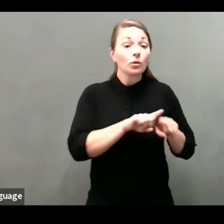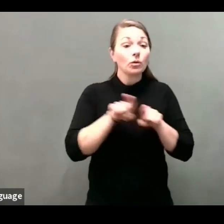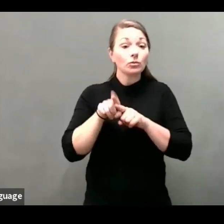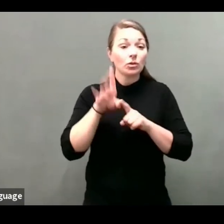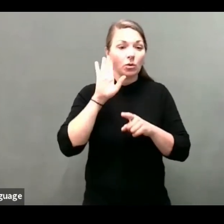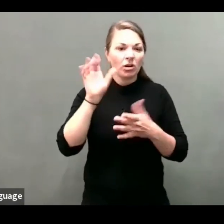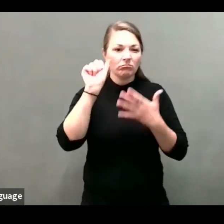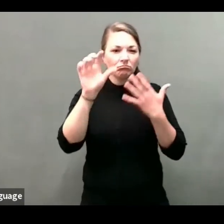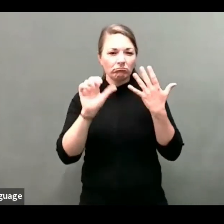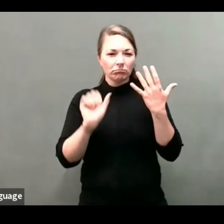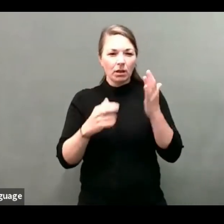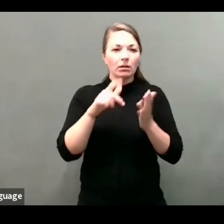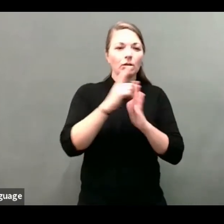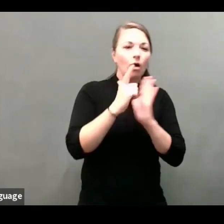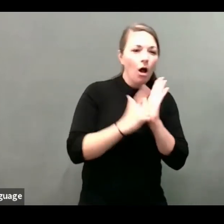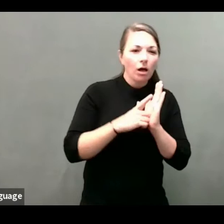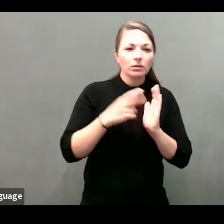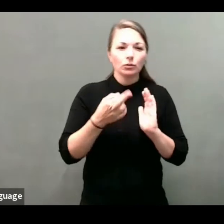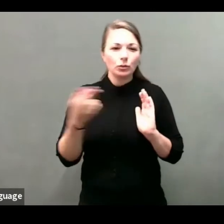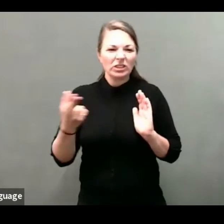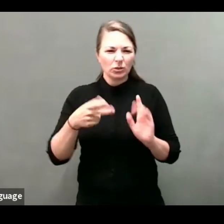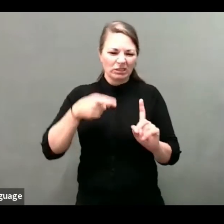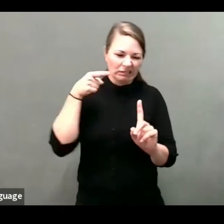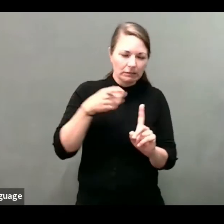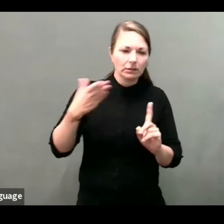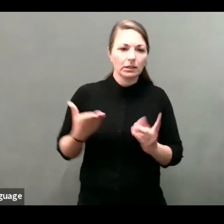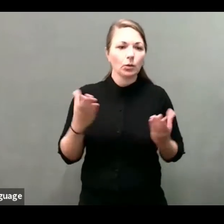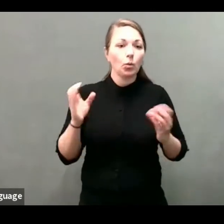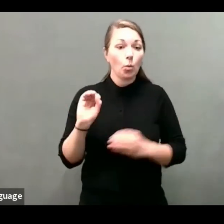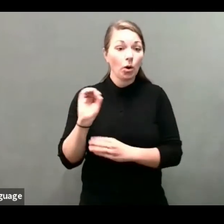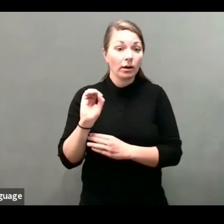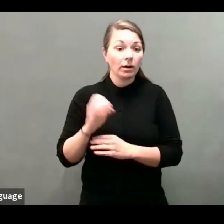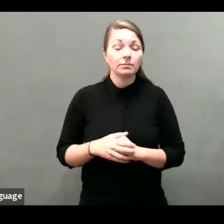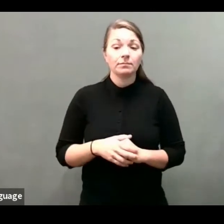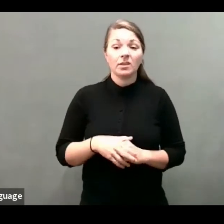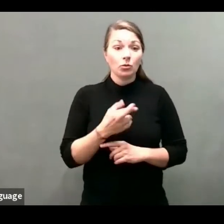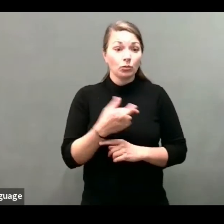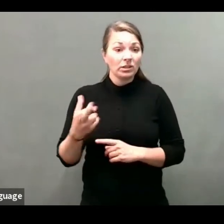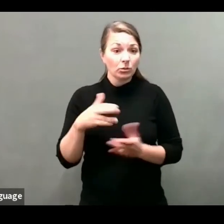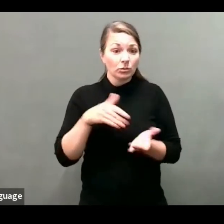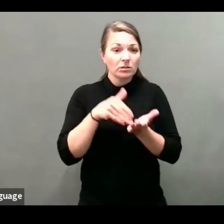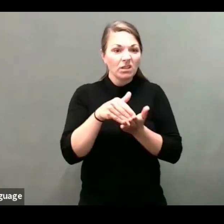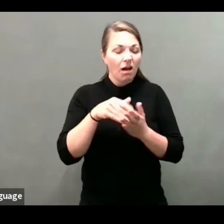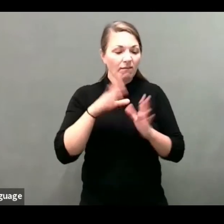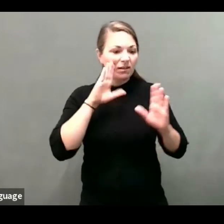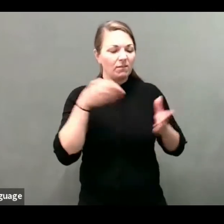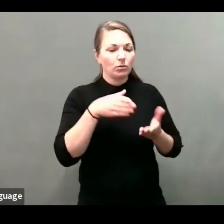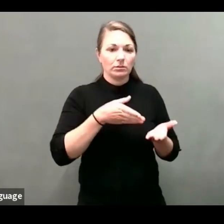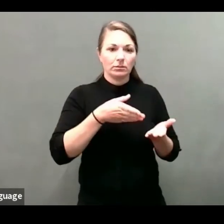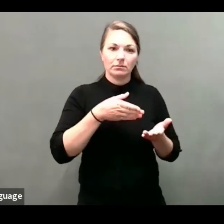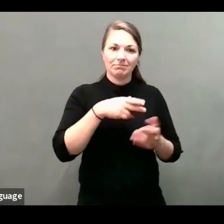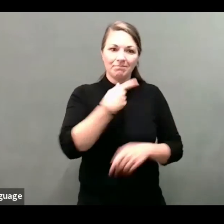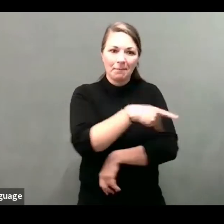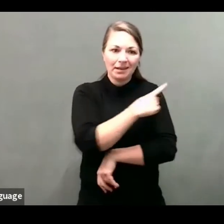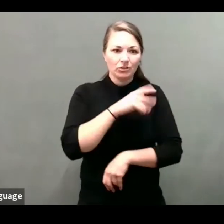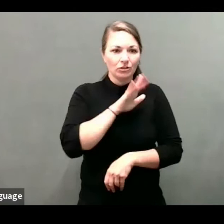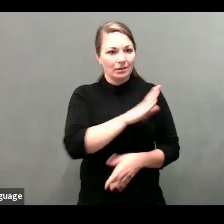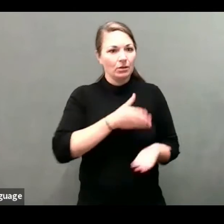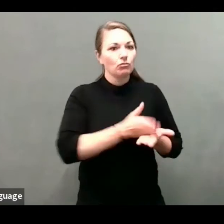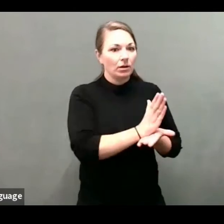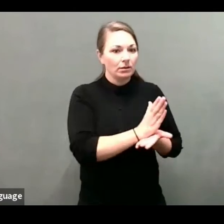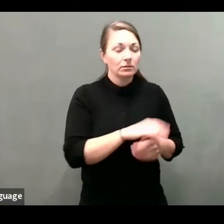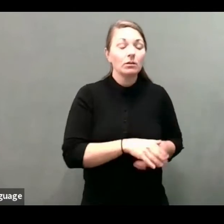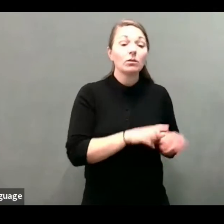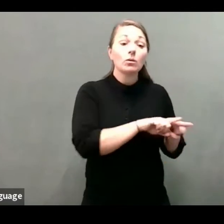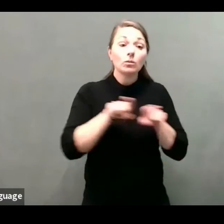and resources that are specific to Oregon, and these resources are often focused on patient rights. They might also be options